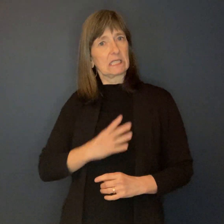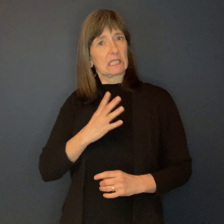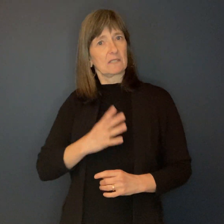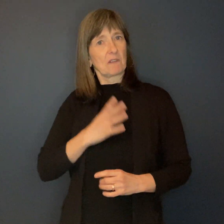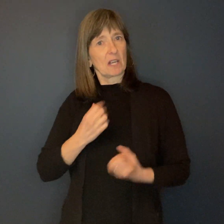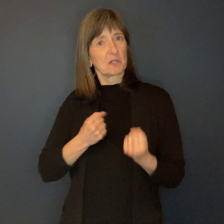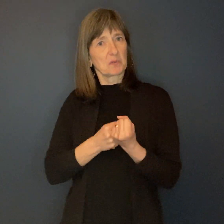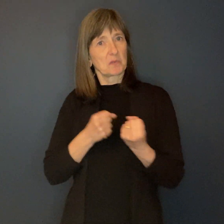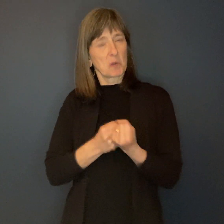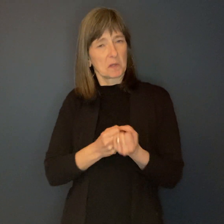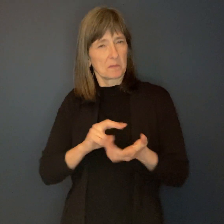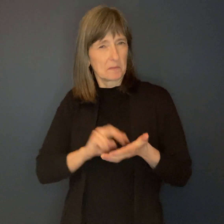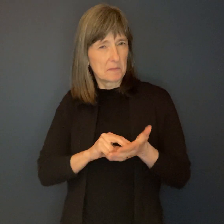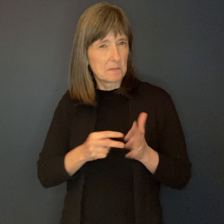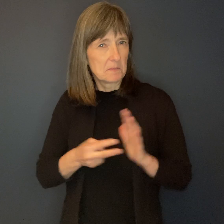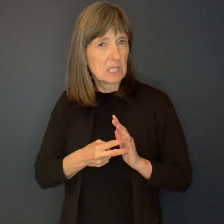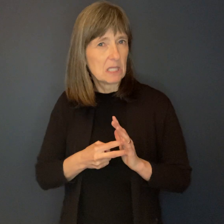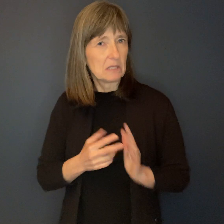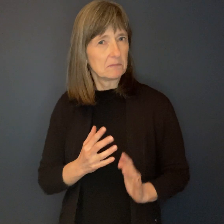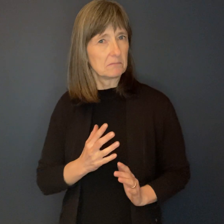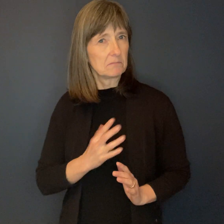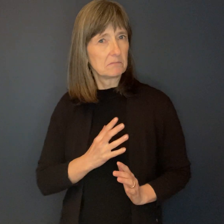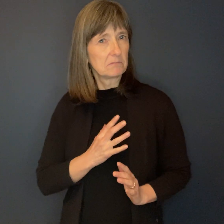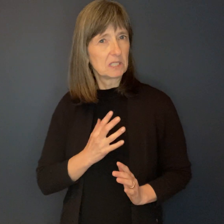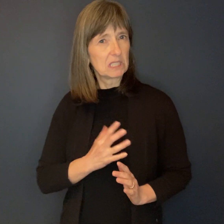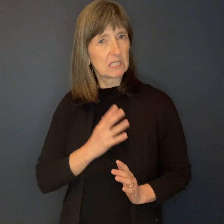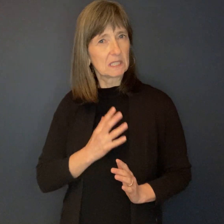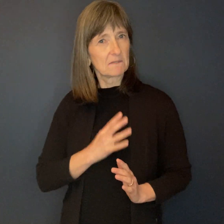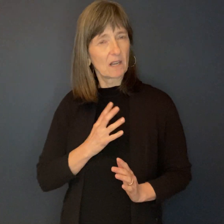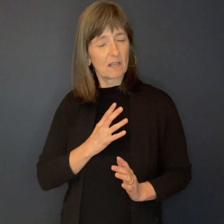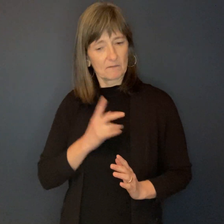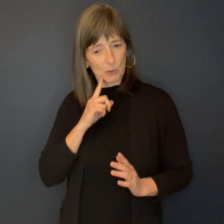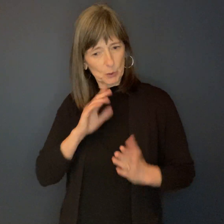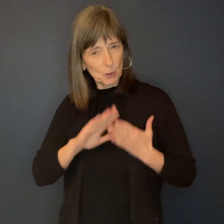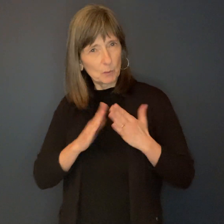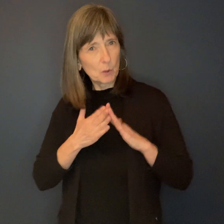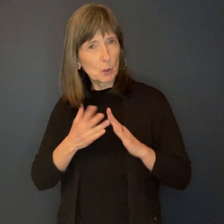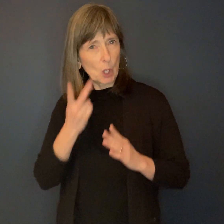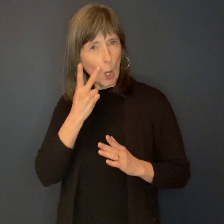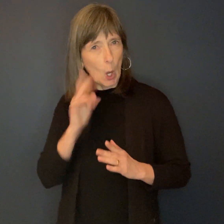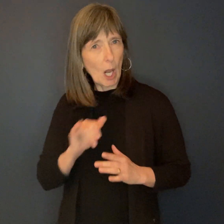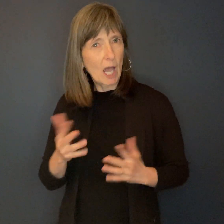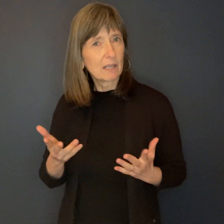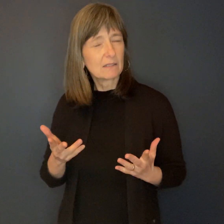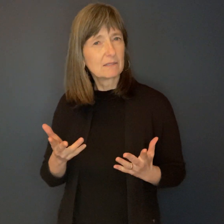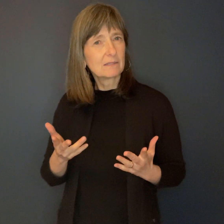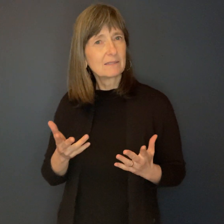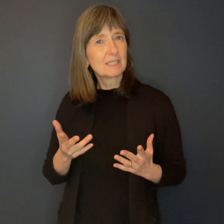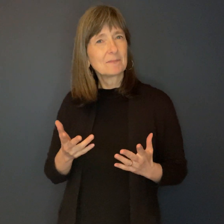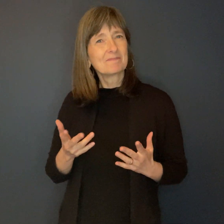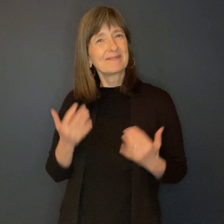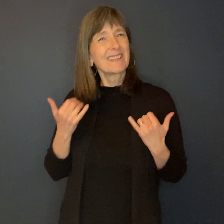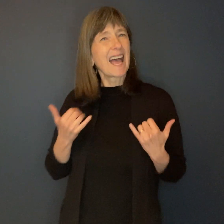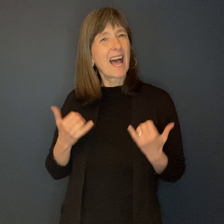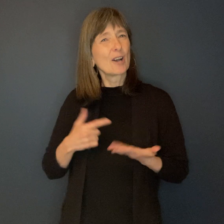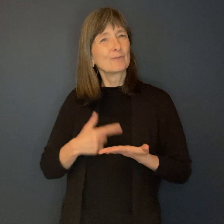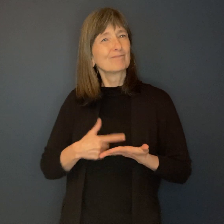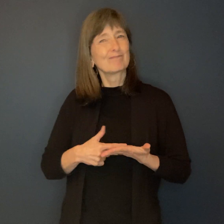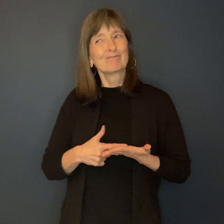to help represent people in the community. Arguably, we don't spend much time talking about that anymore, and I think